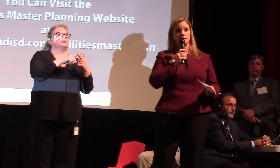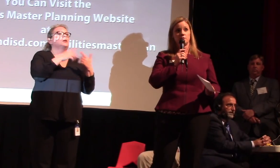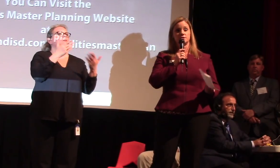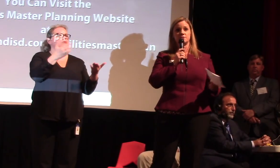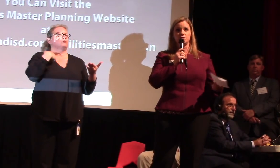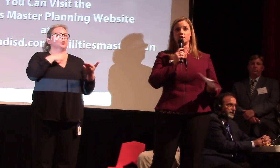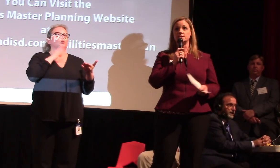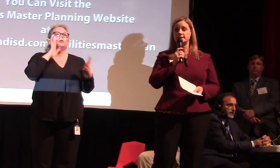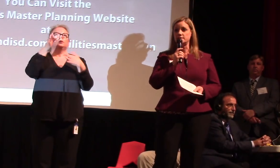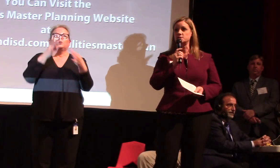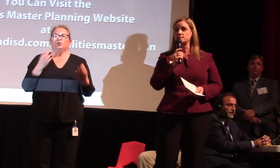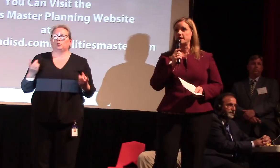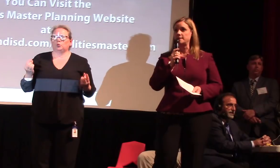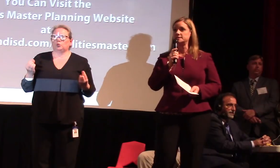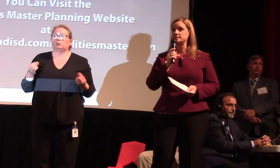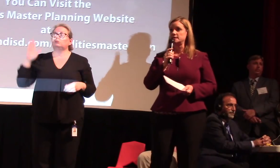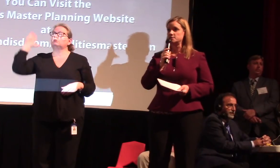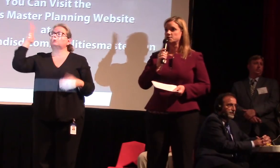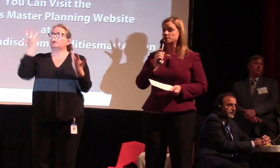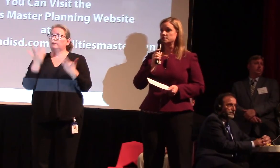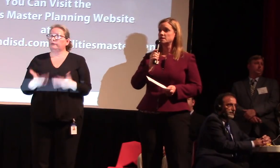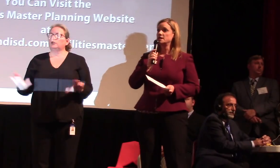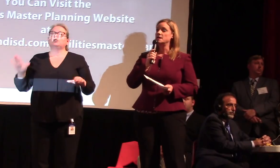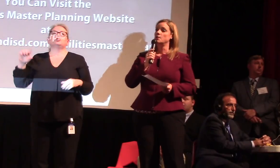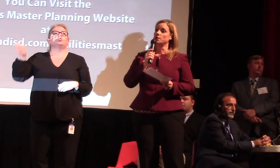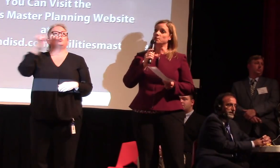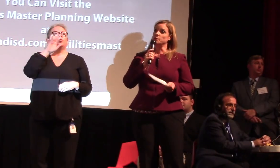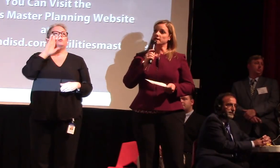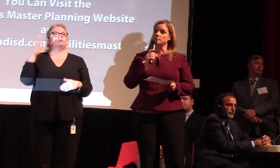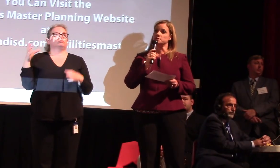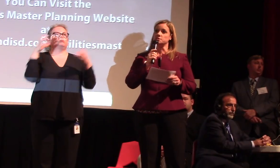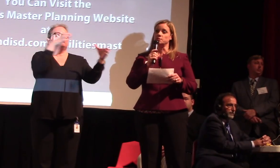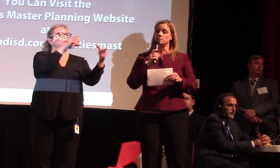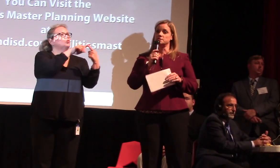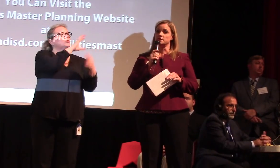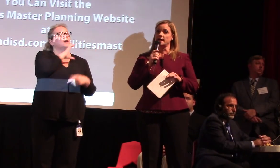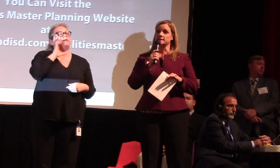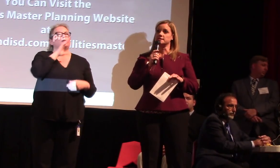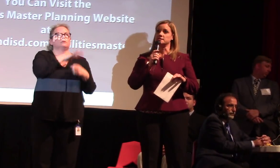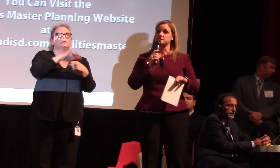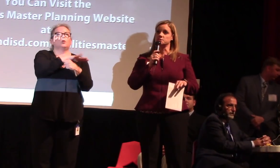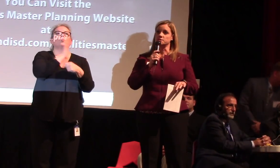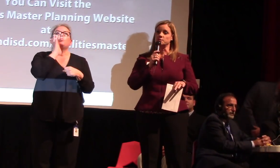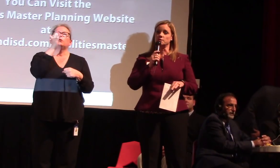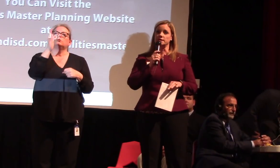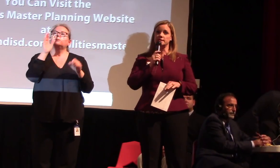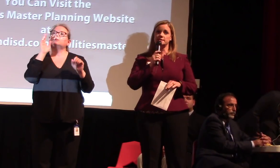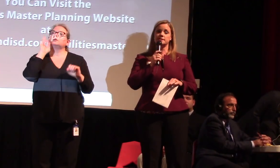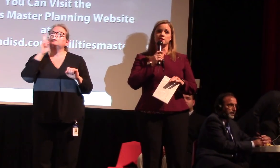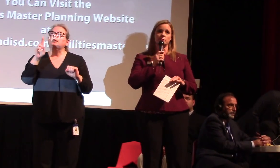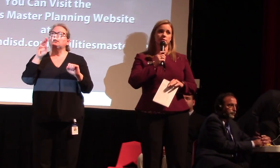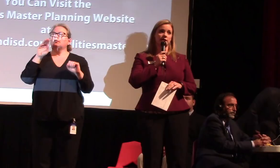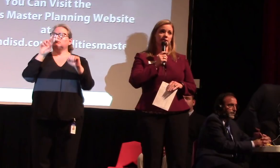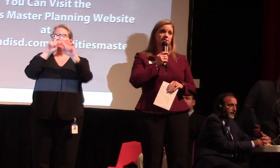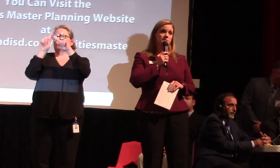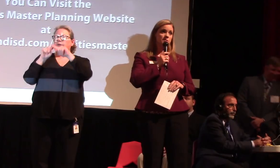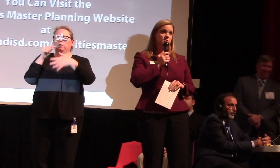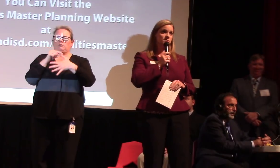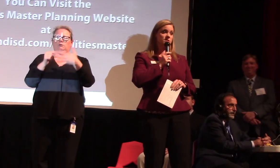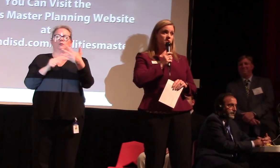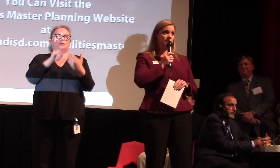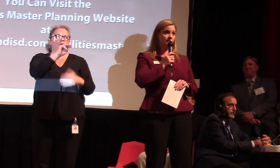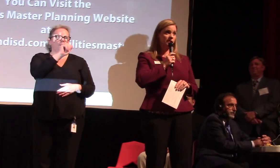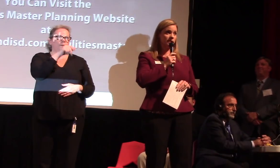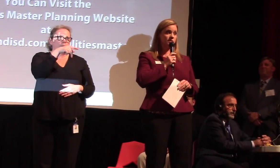area where some of you have already seen there's some maps and data charts where you will be able to to access district employees and you'll be able to access